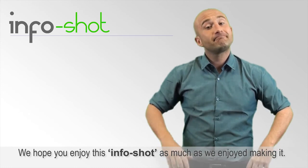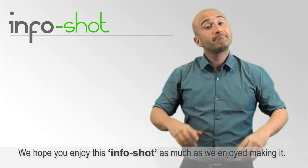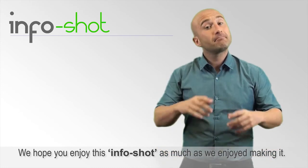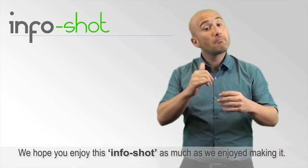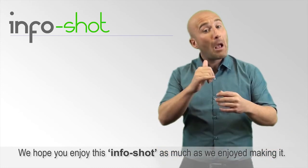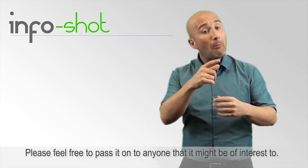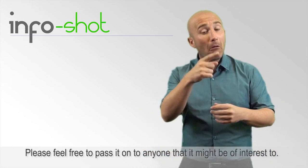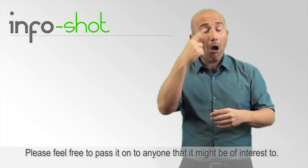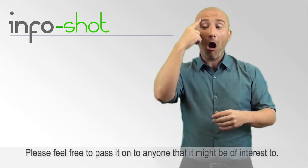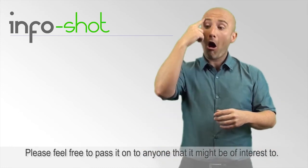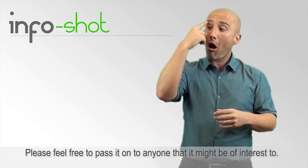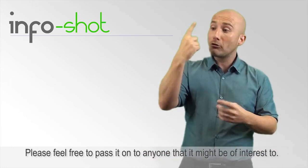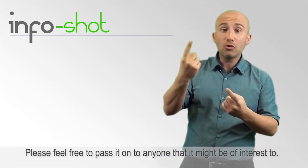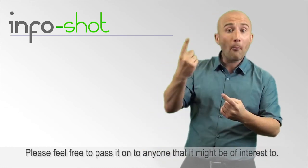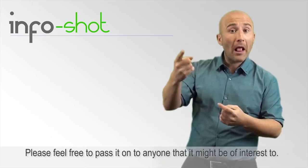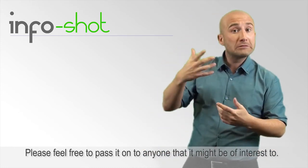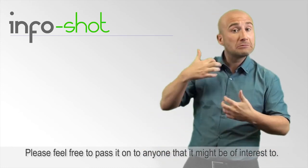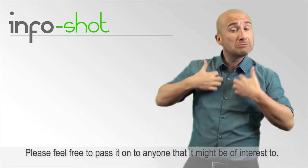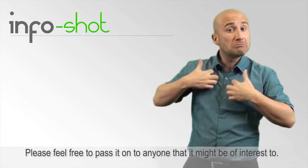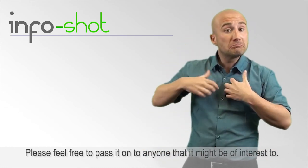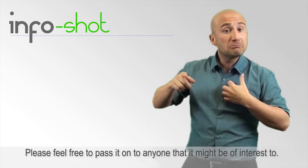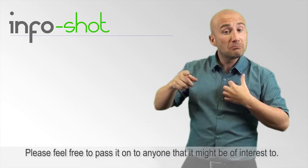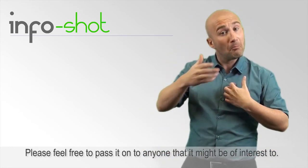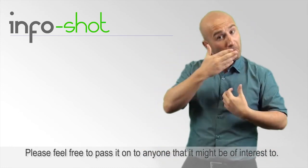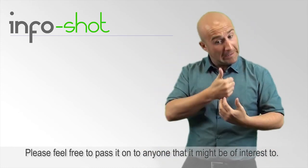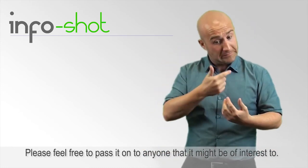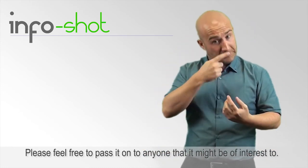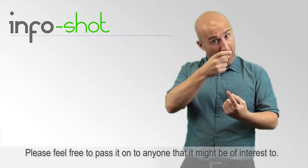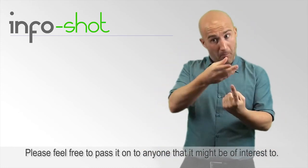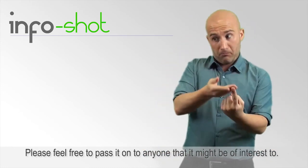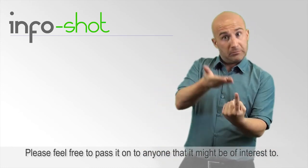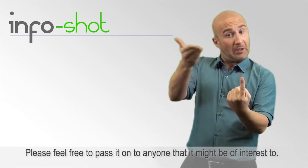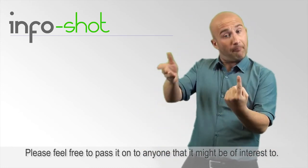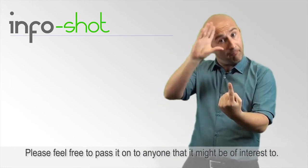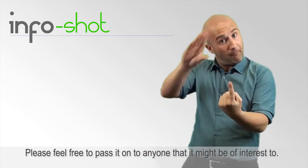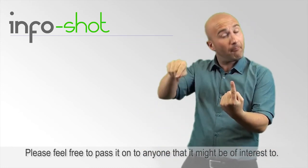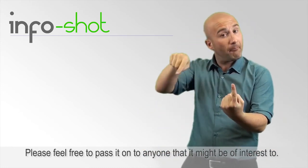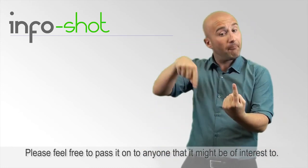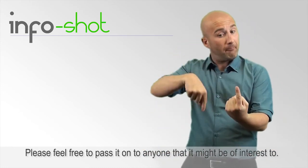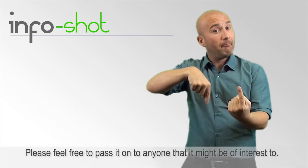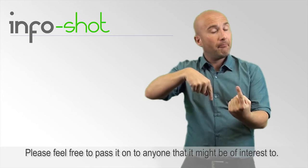Please feel free to pass it on to anyone that might be of interest to.